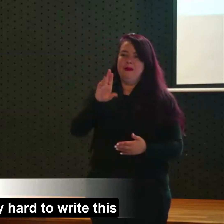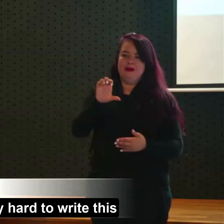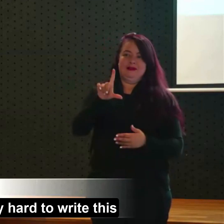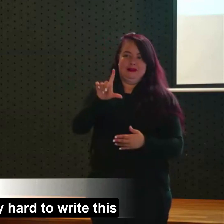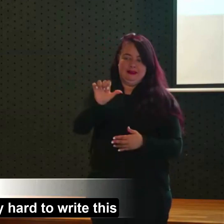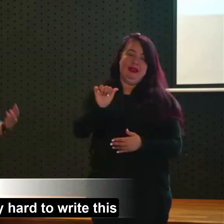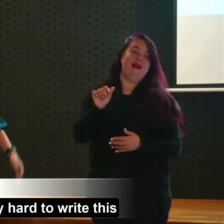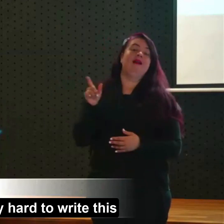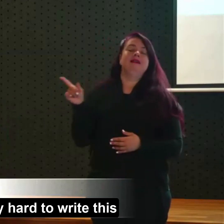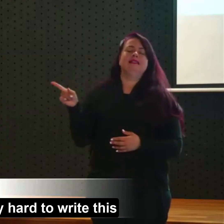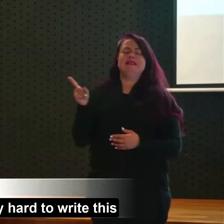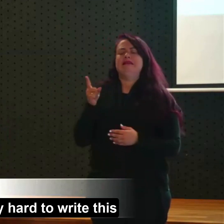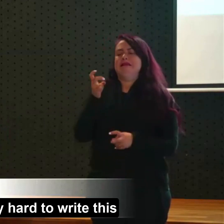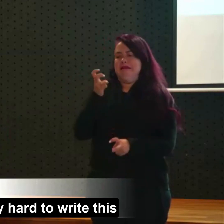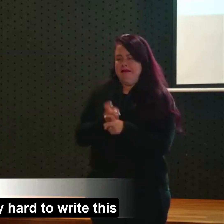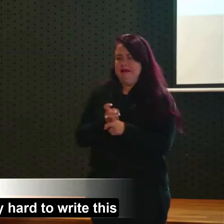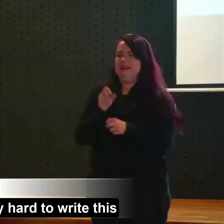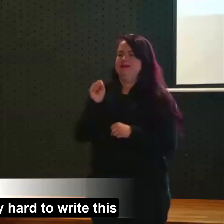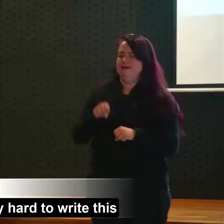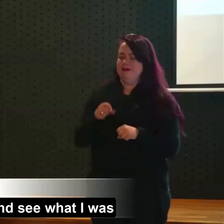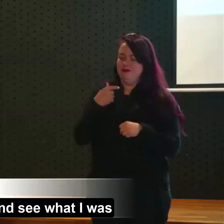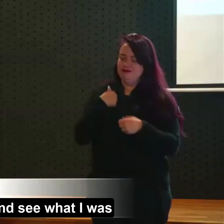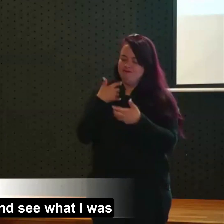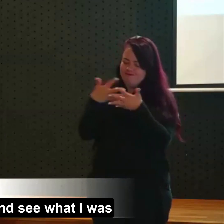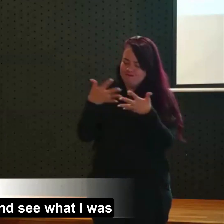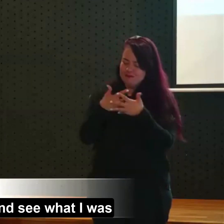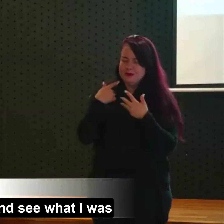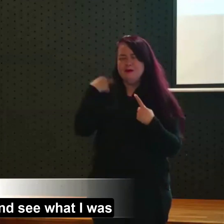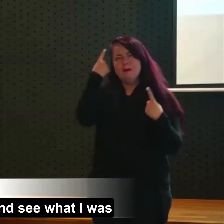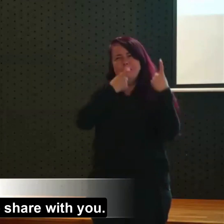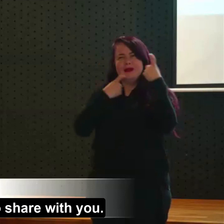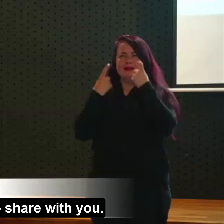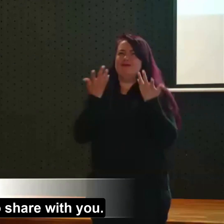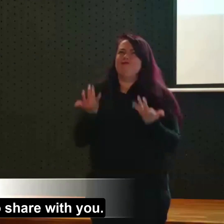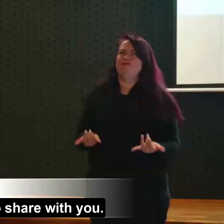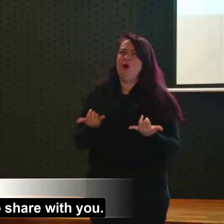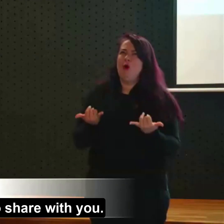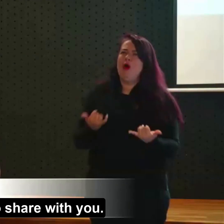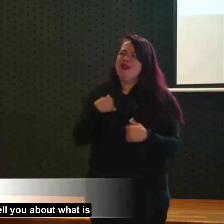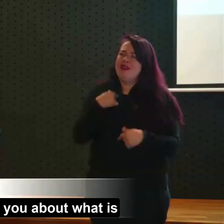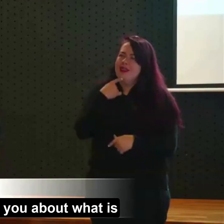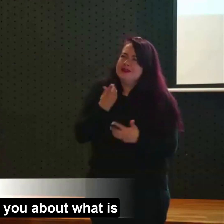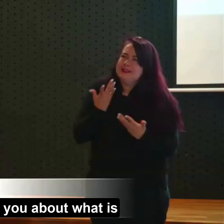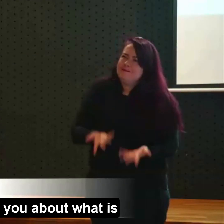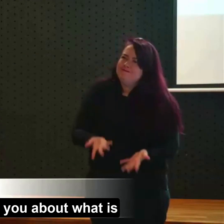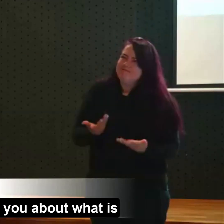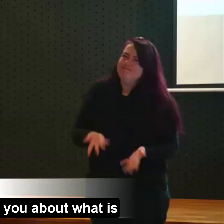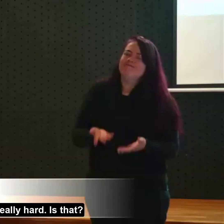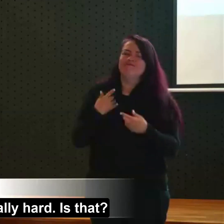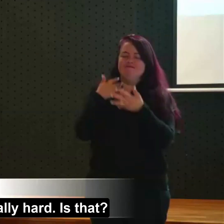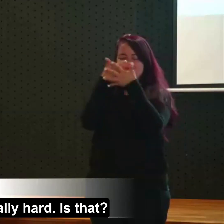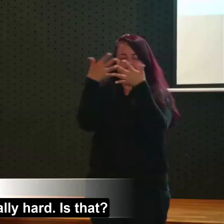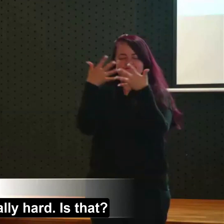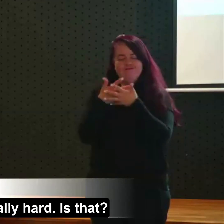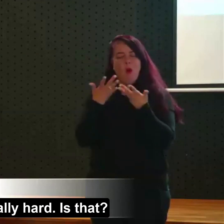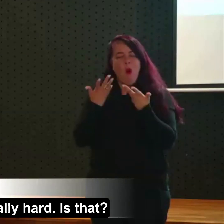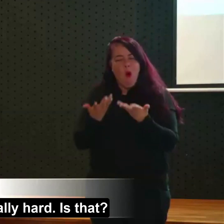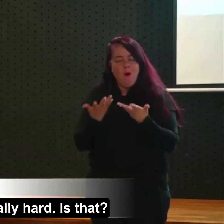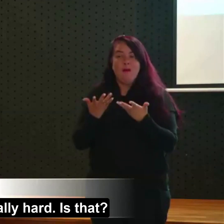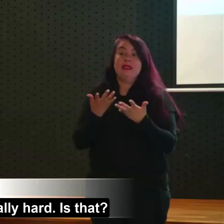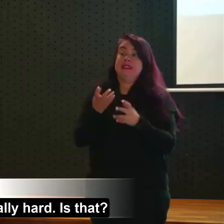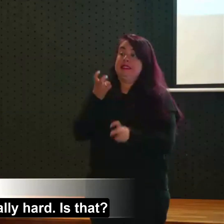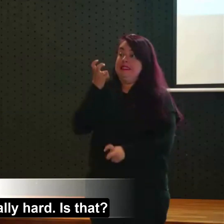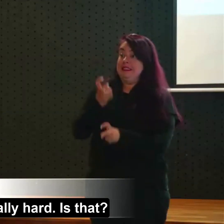Michaela. It was very hard to write this speech and see what I was going to share with you and to tell you about. What is really, really